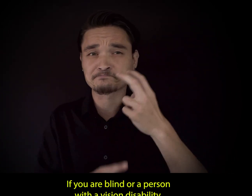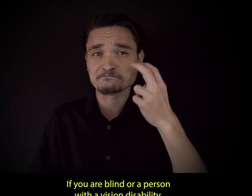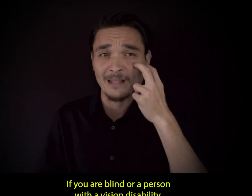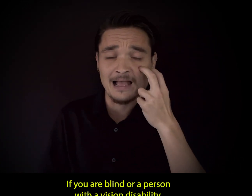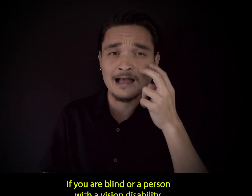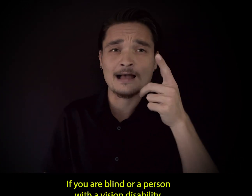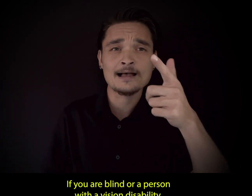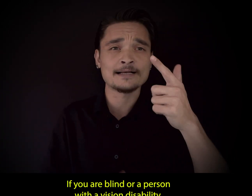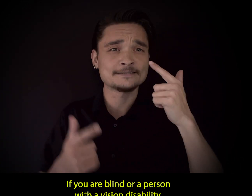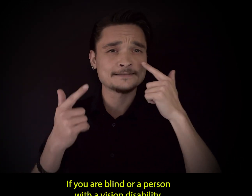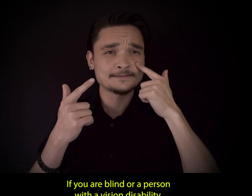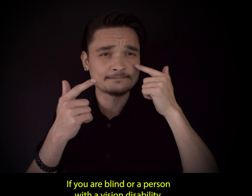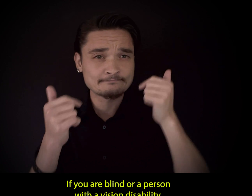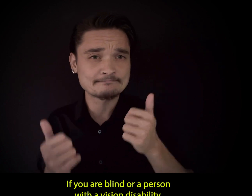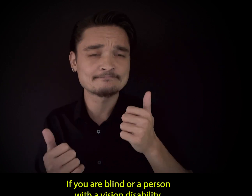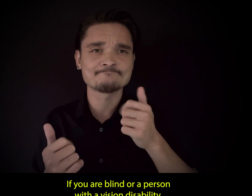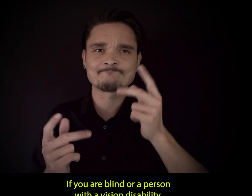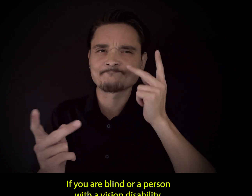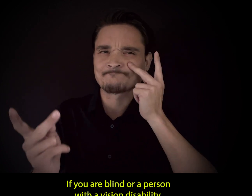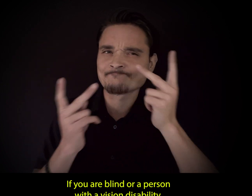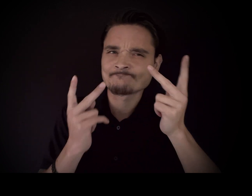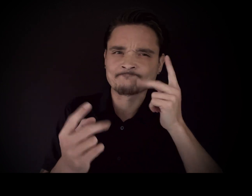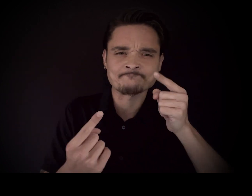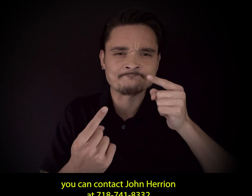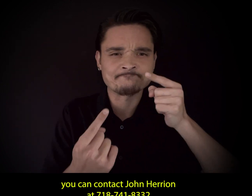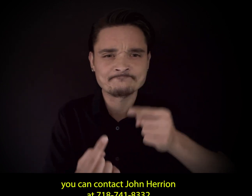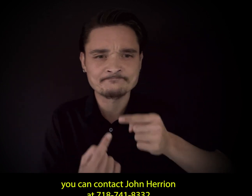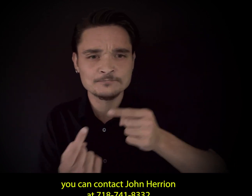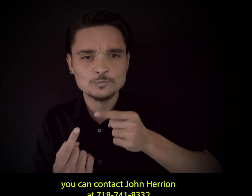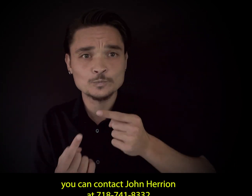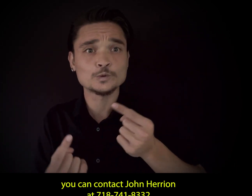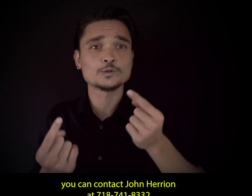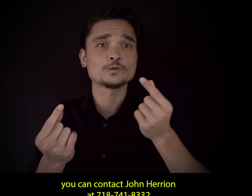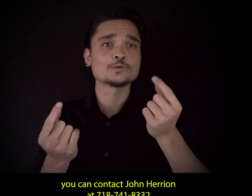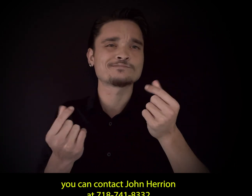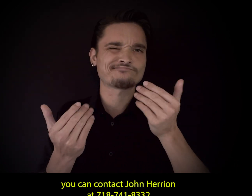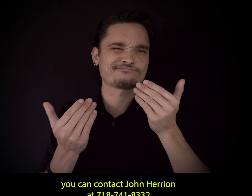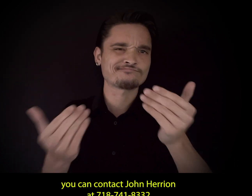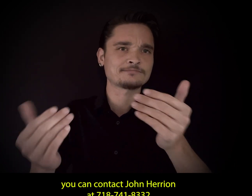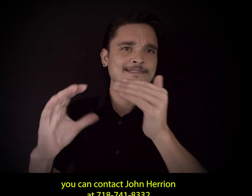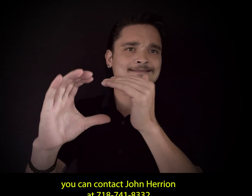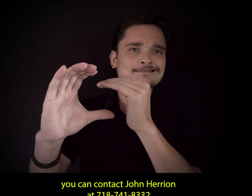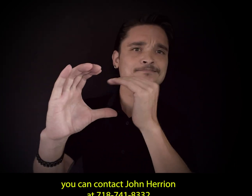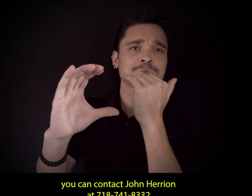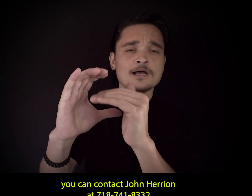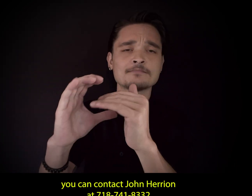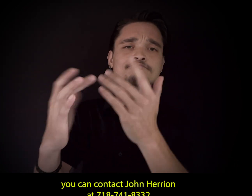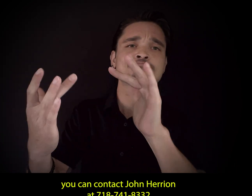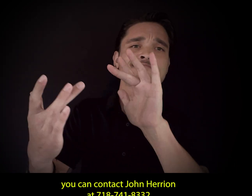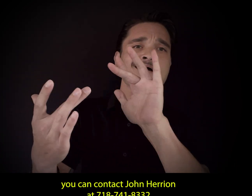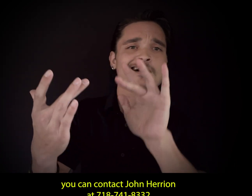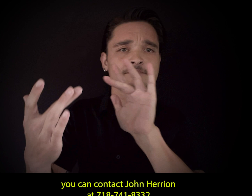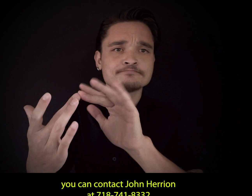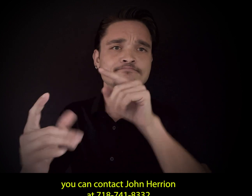If you are blind or a person with a vision disability, you can contact John Harrion at 718